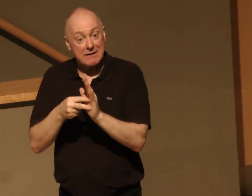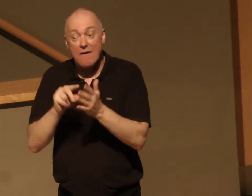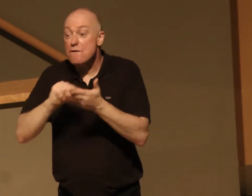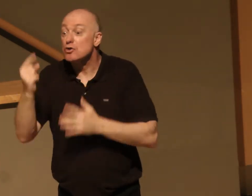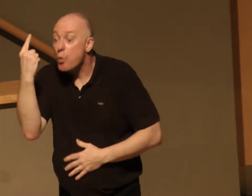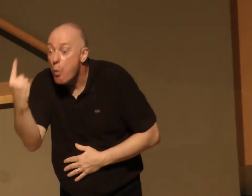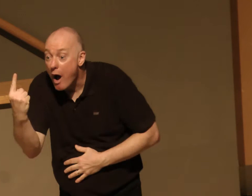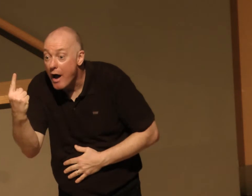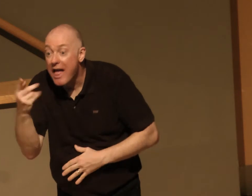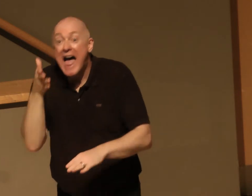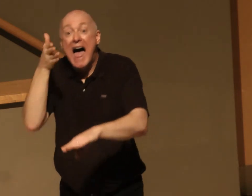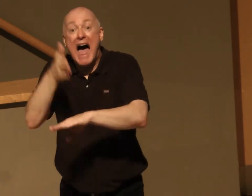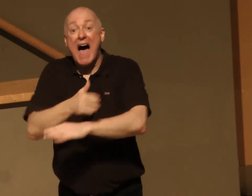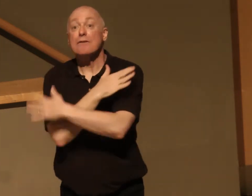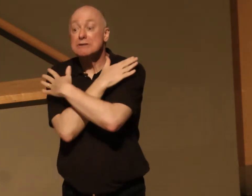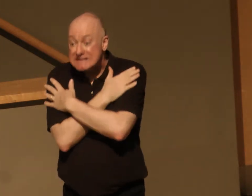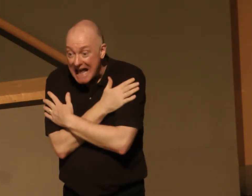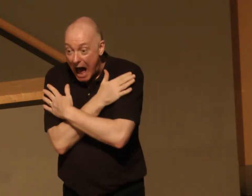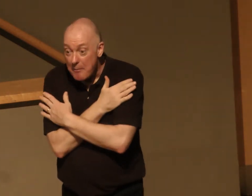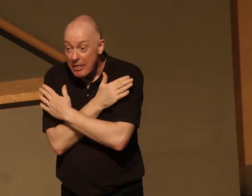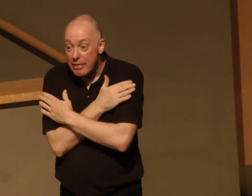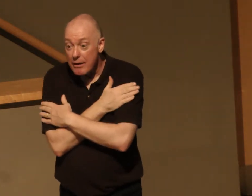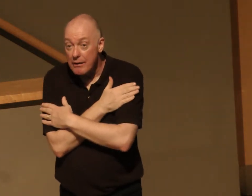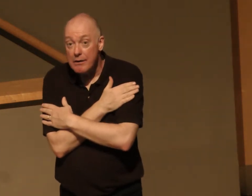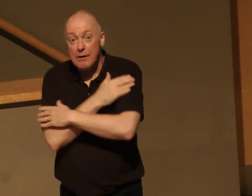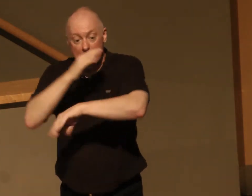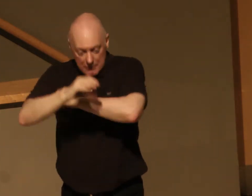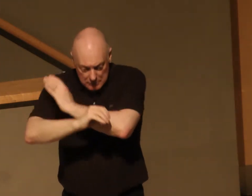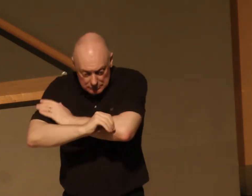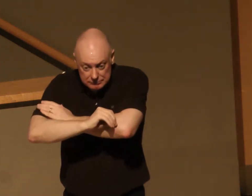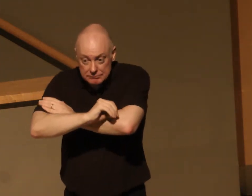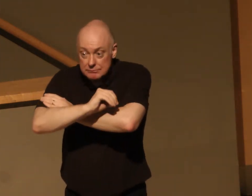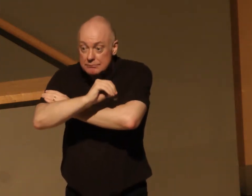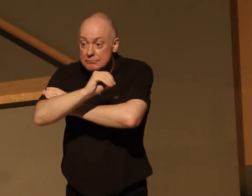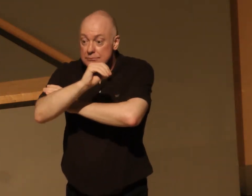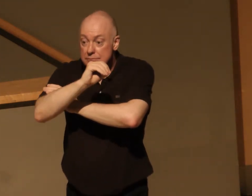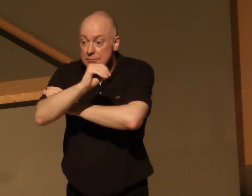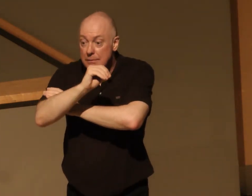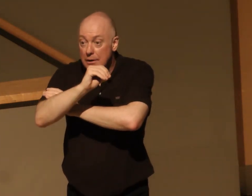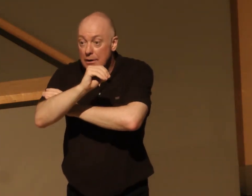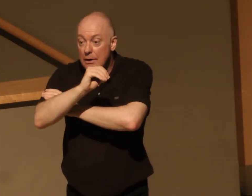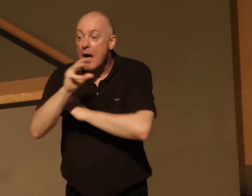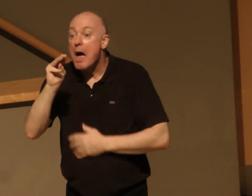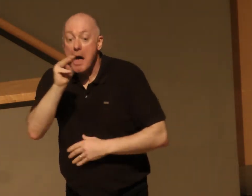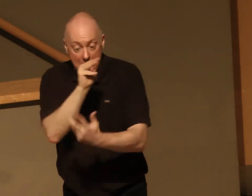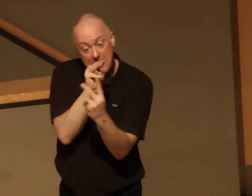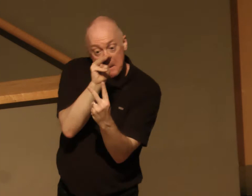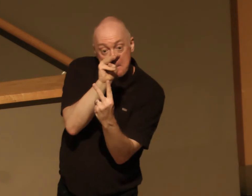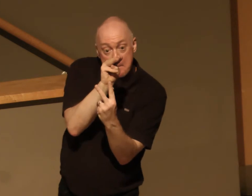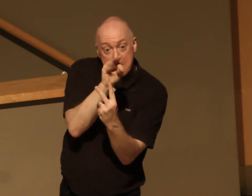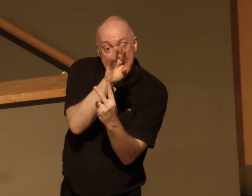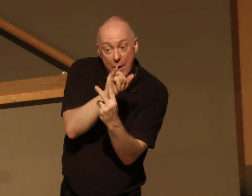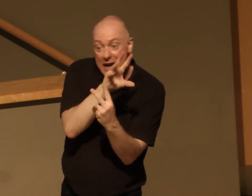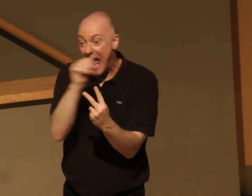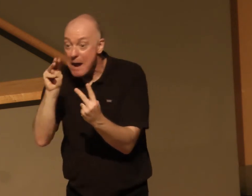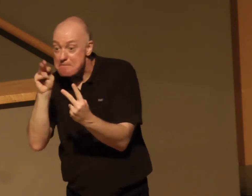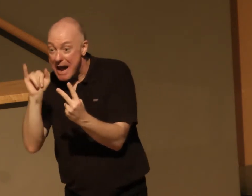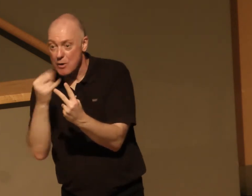It says, Now after the Sabbath, toward the dawn of the first day of the week, Mary Magdalene and the other Mary went to see